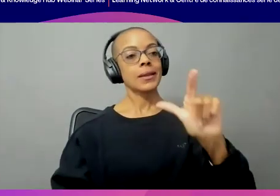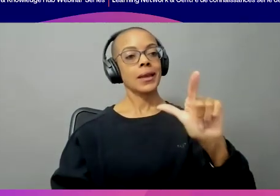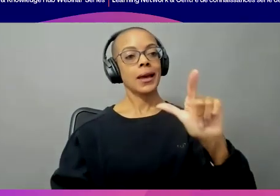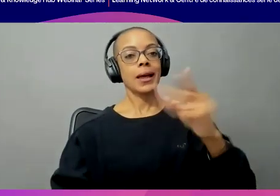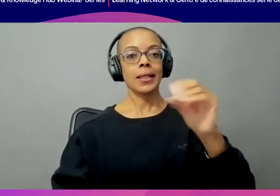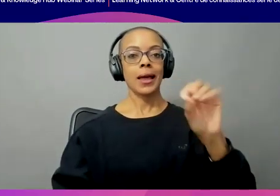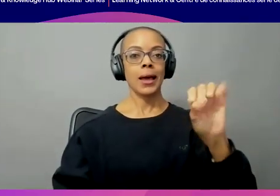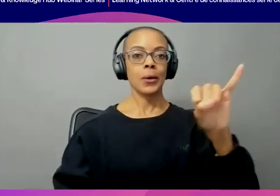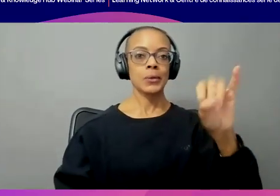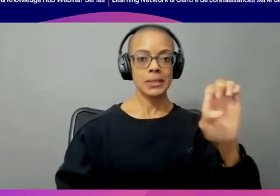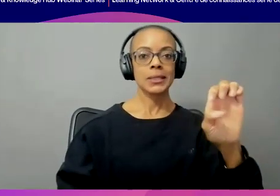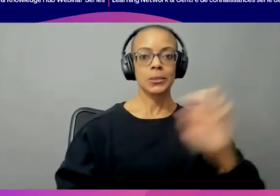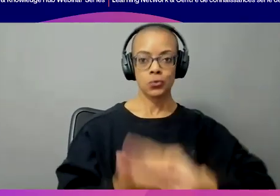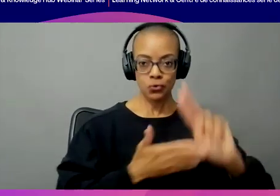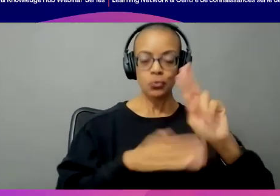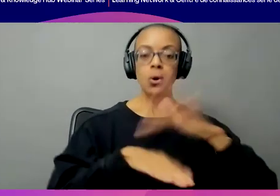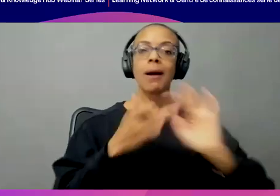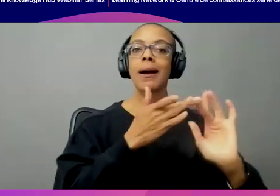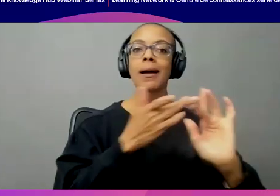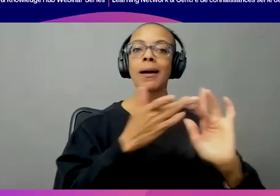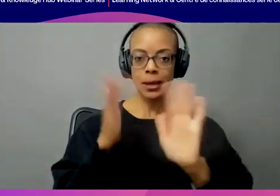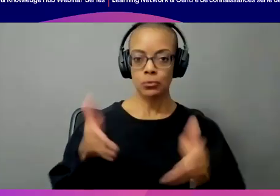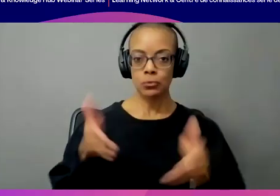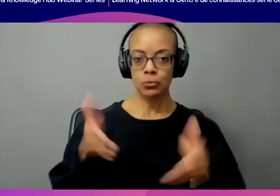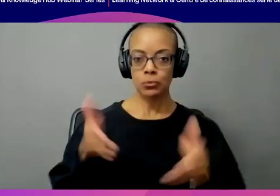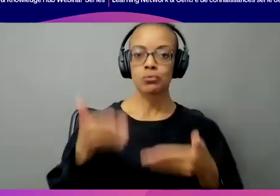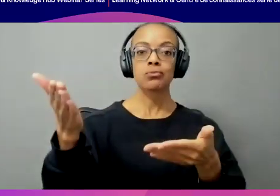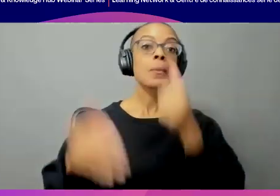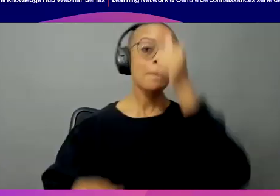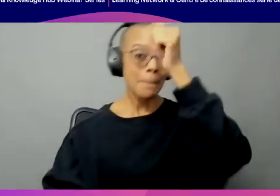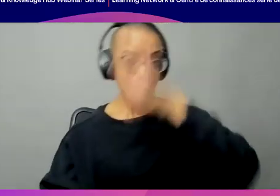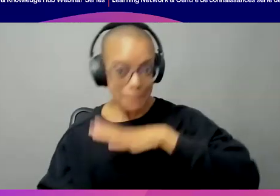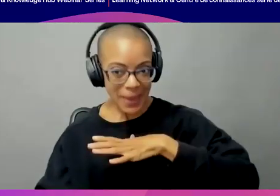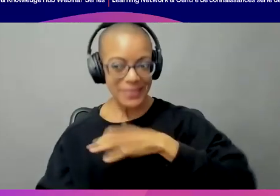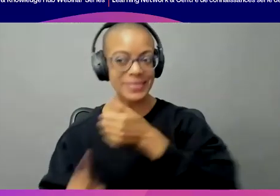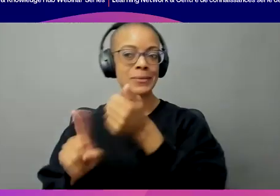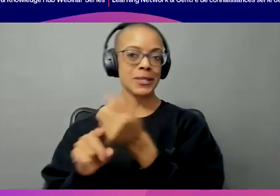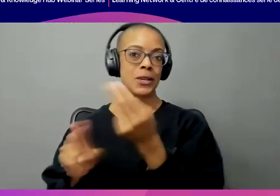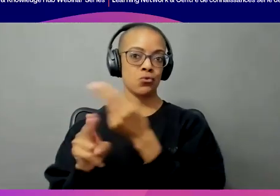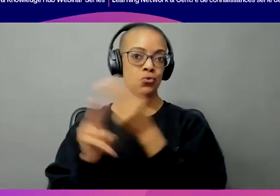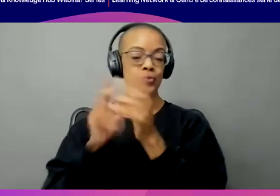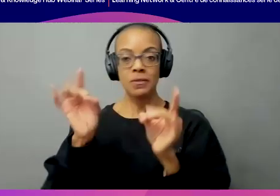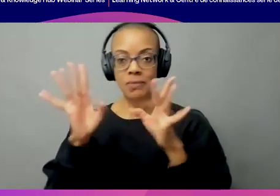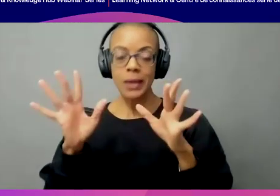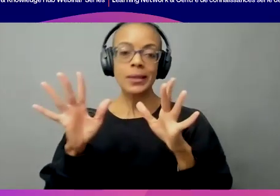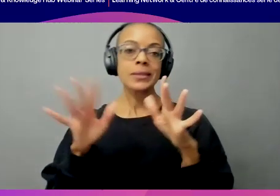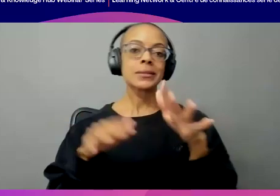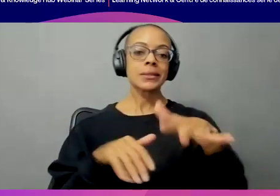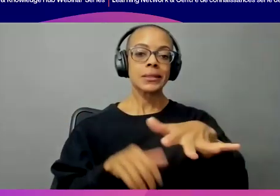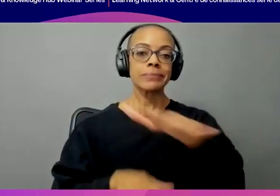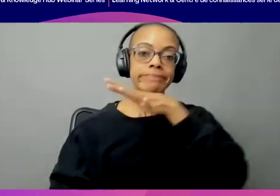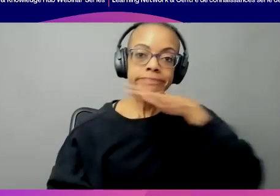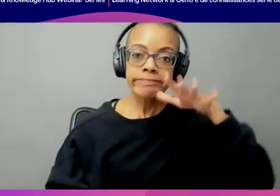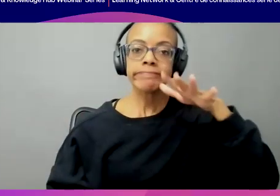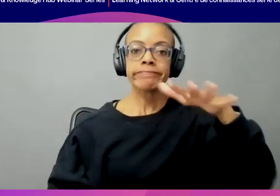that's exploring online service delivery for men who use violence in rural and isolated parts of